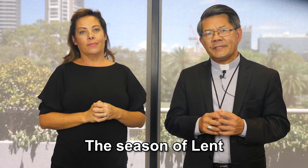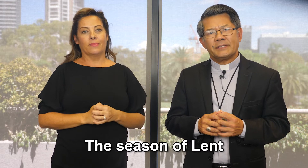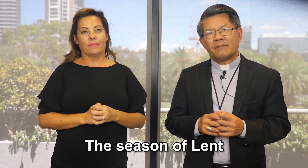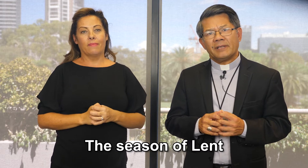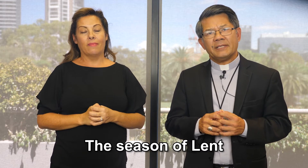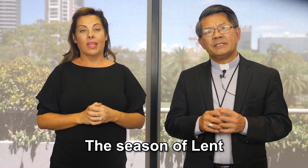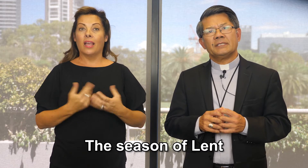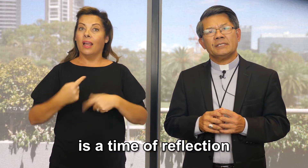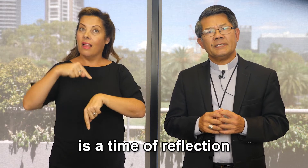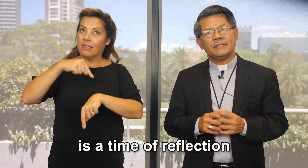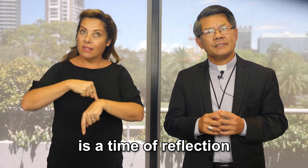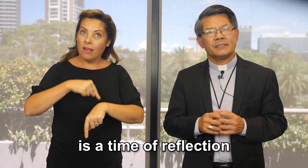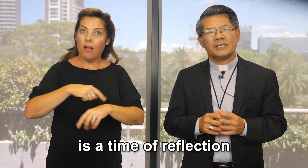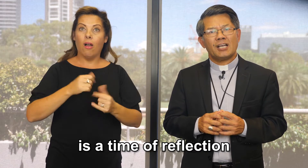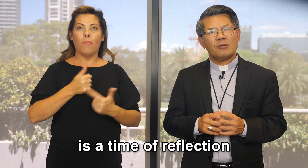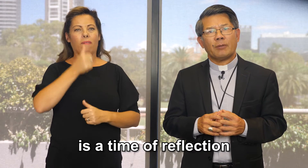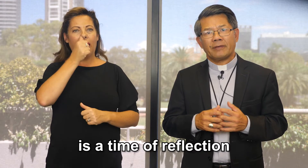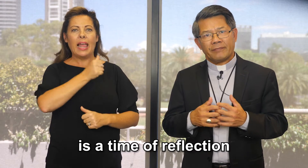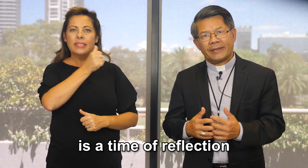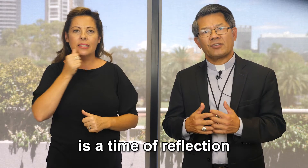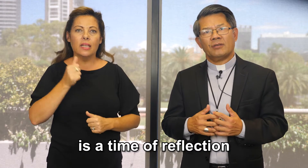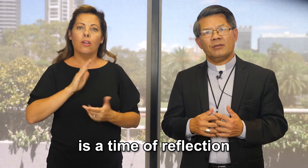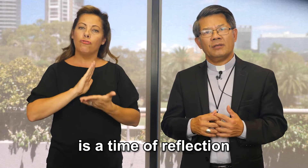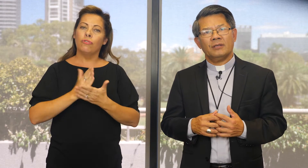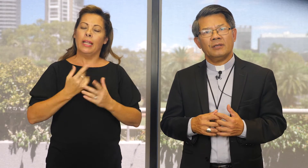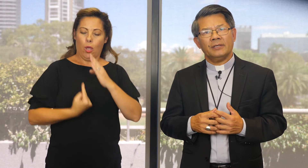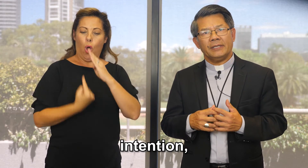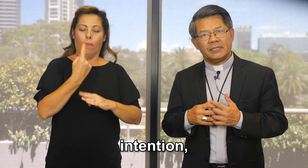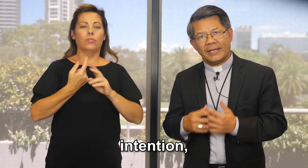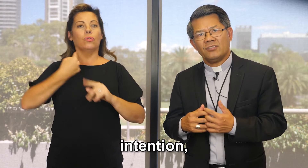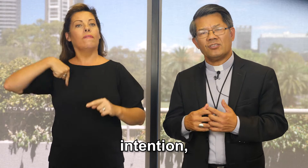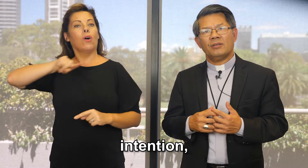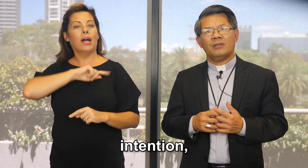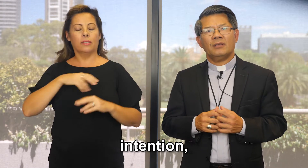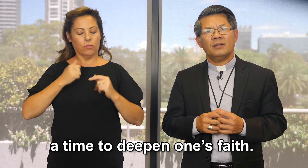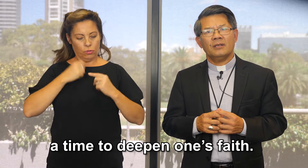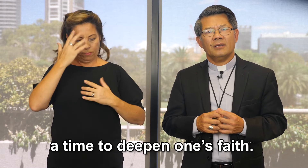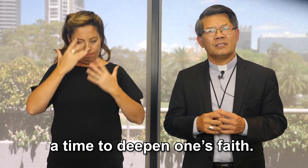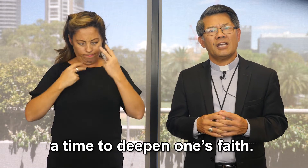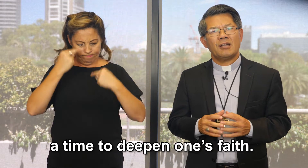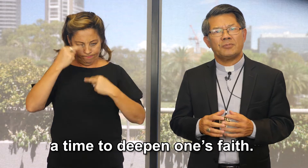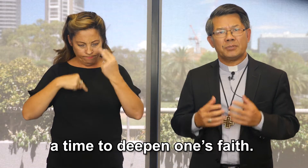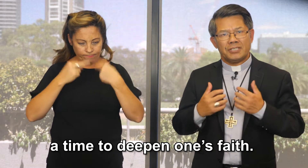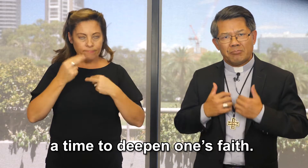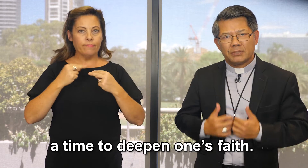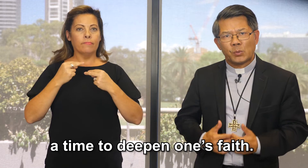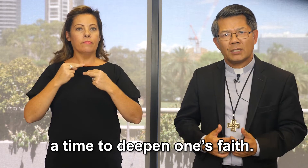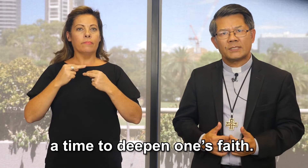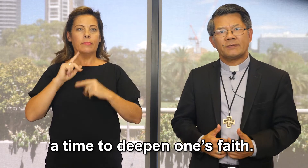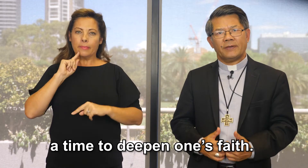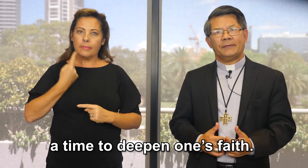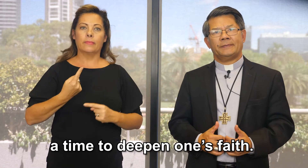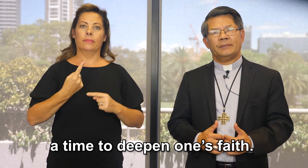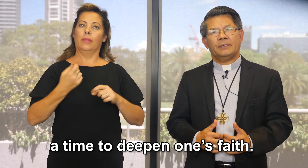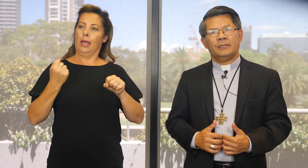The season of Lent is a time of reflection, intention, a time to deepen